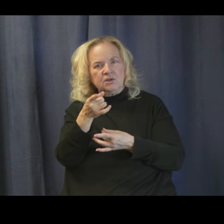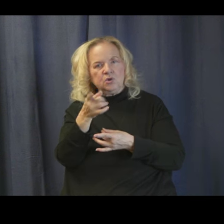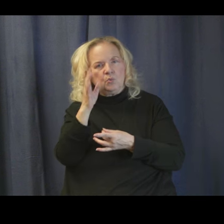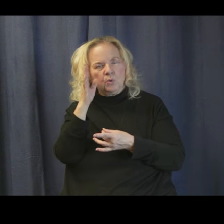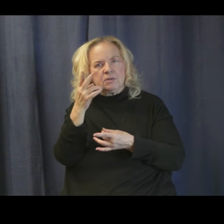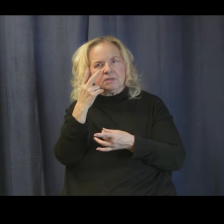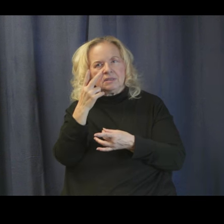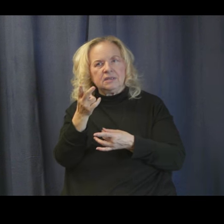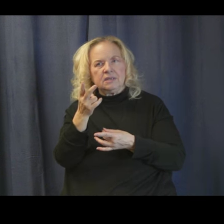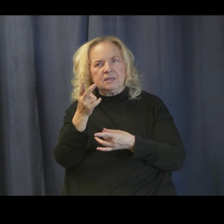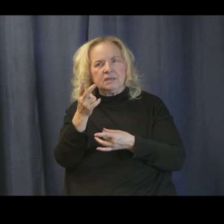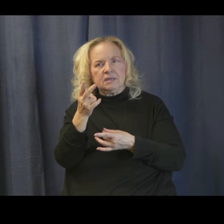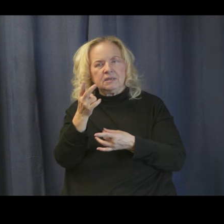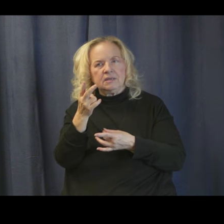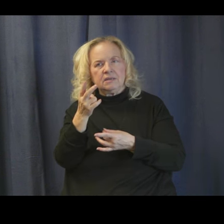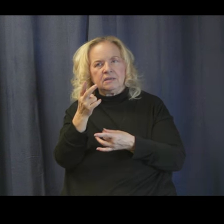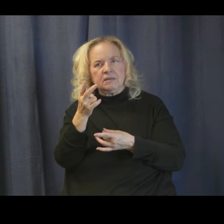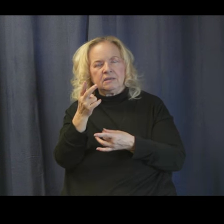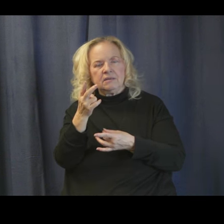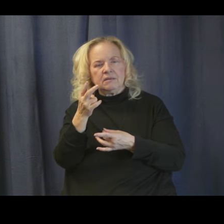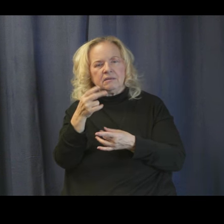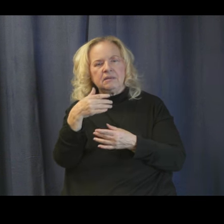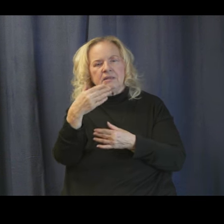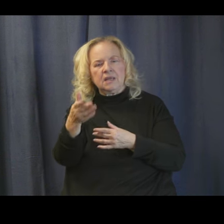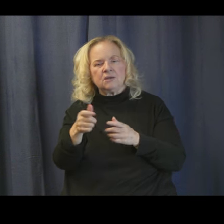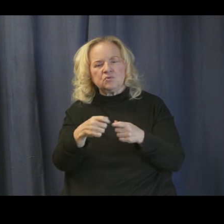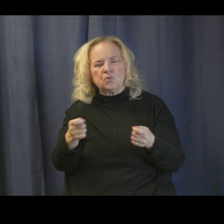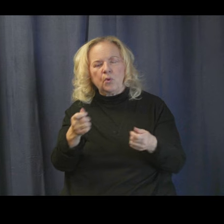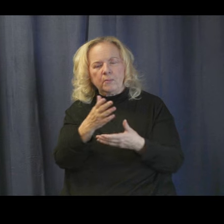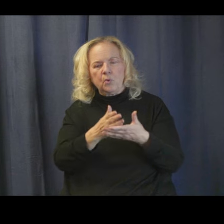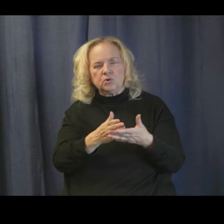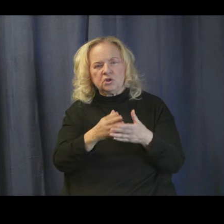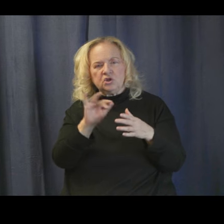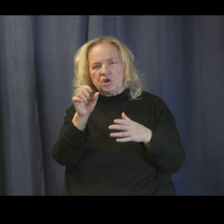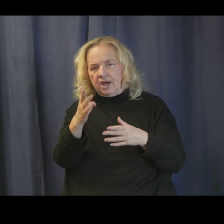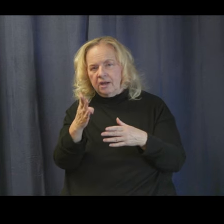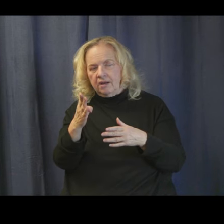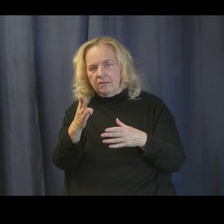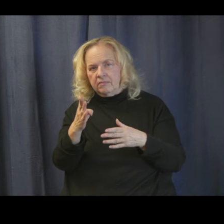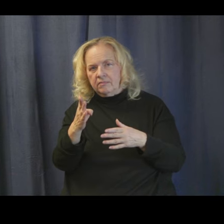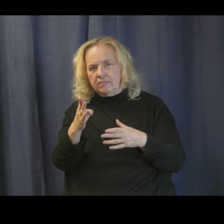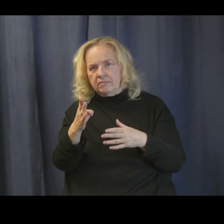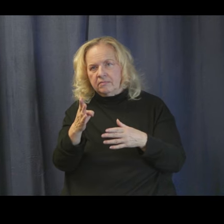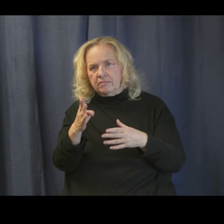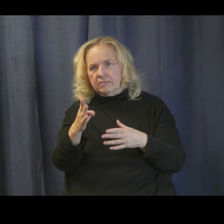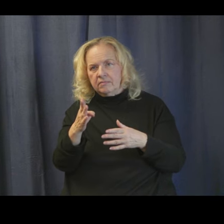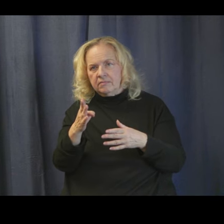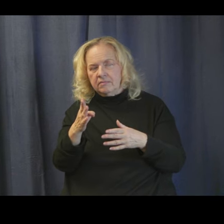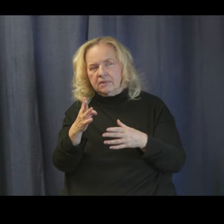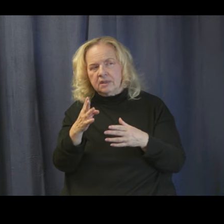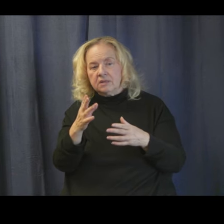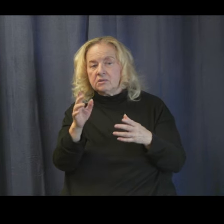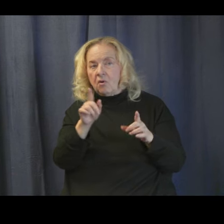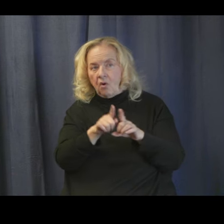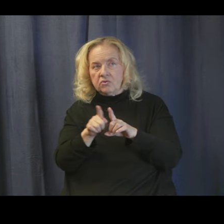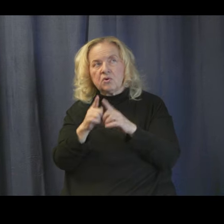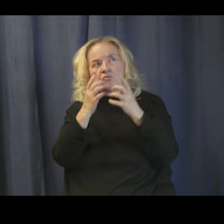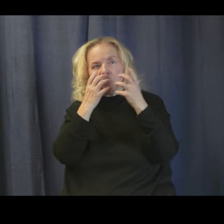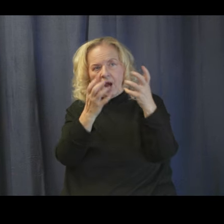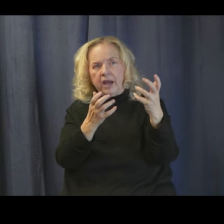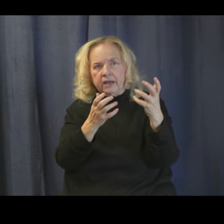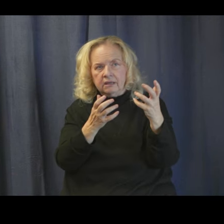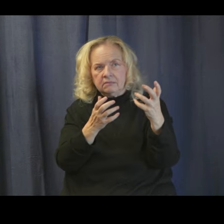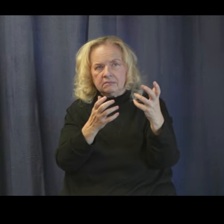interesting, you're going to see in the next Torah portion, Jacob also is lifting up his voice